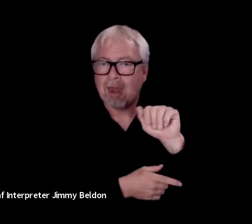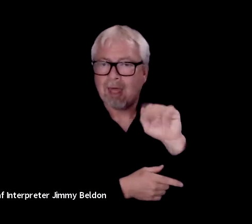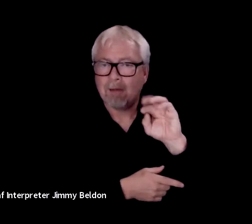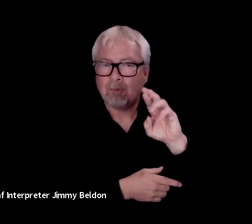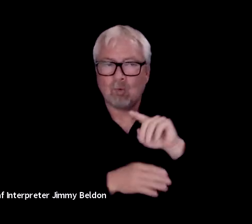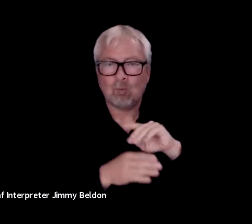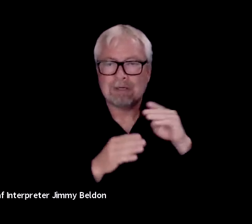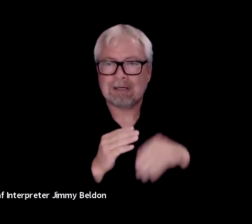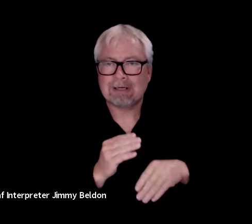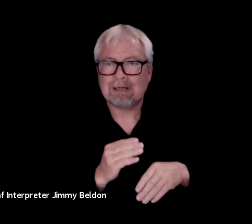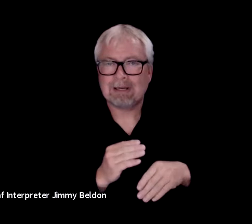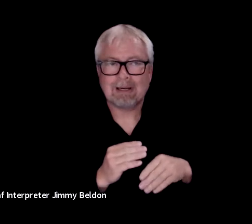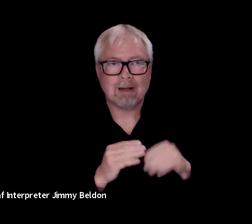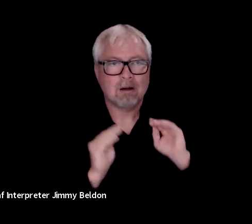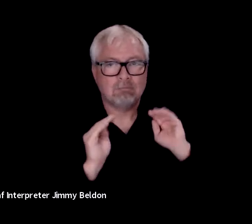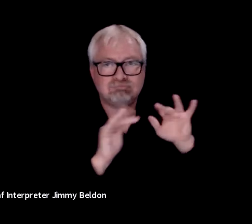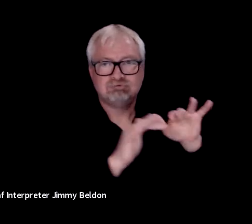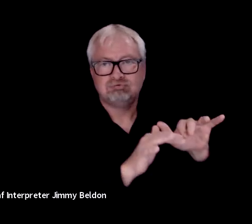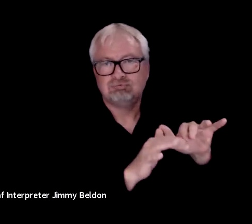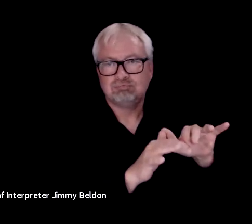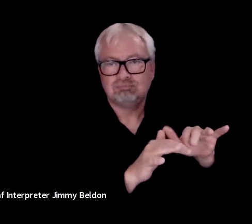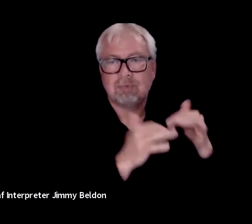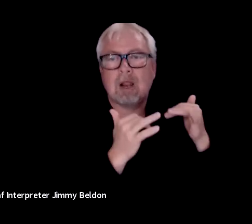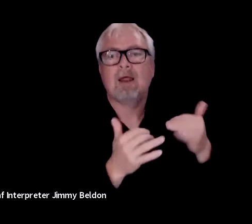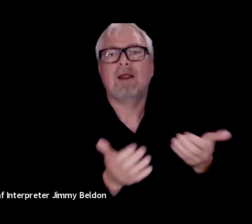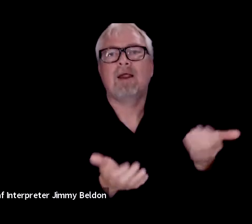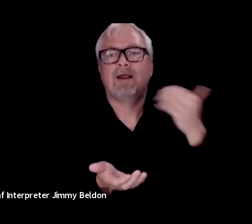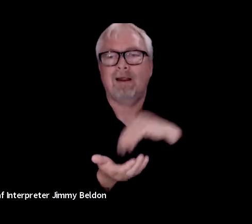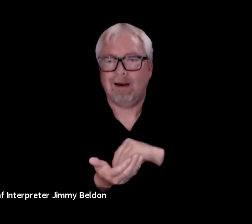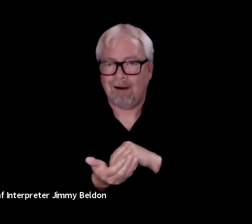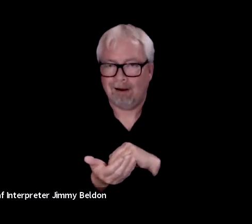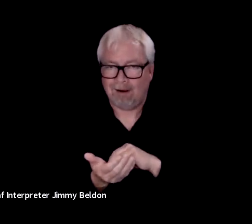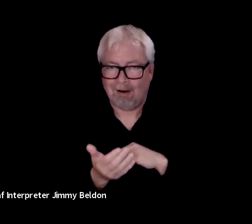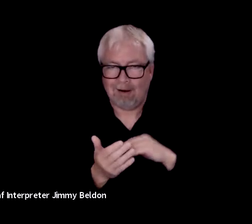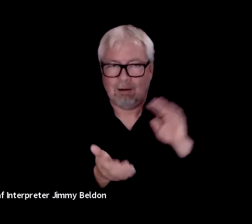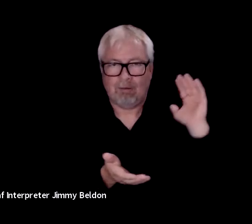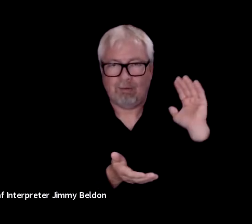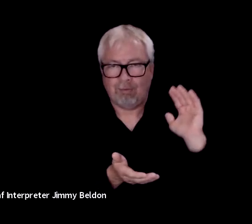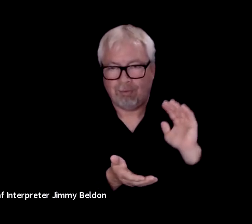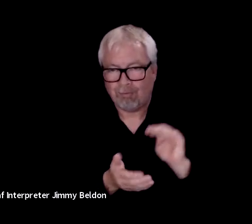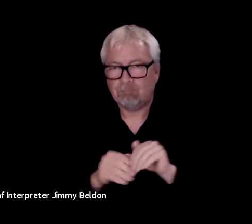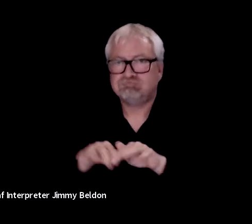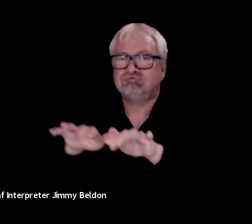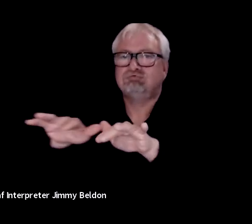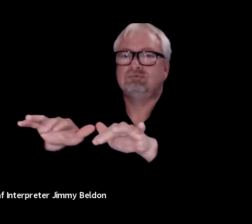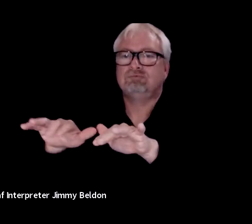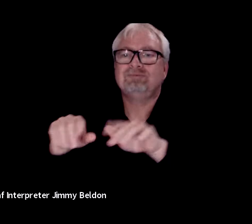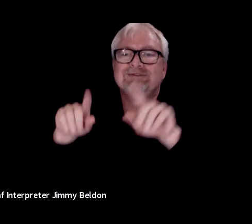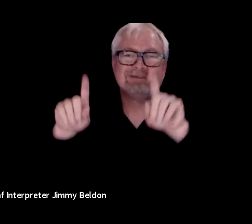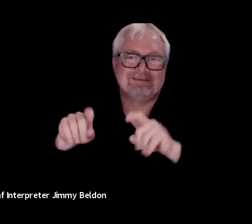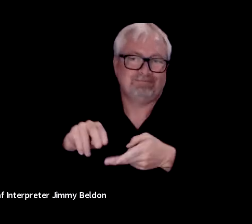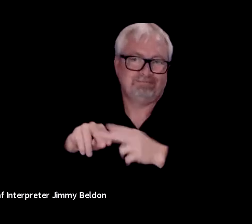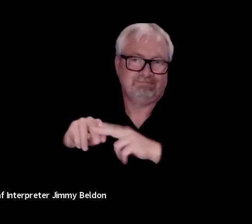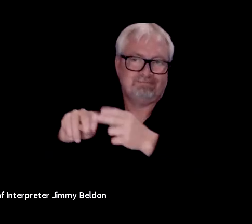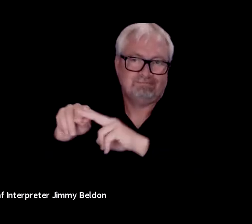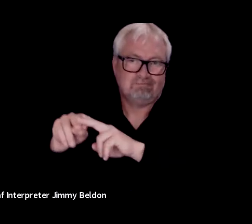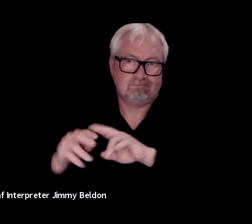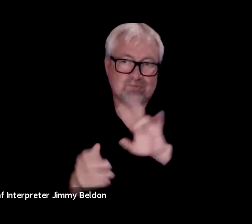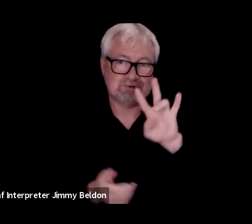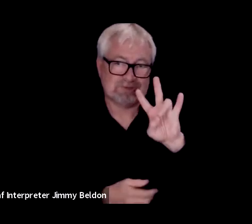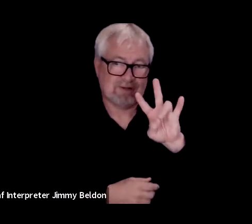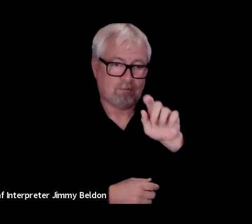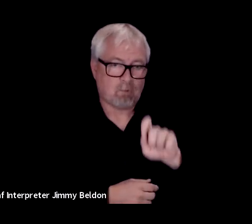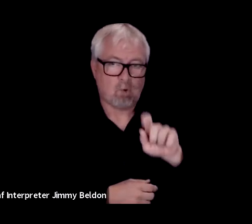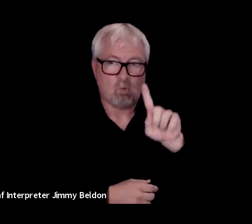is increasing at 7.1%. The last time test positivity was above 7% was on